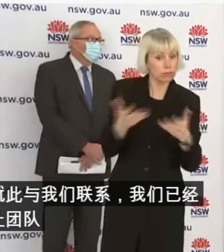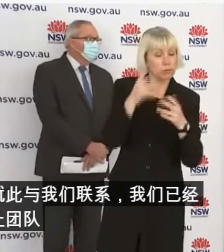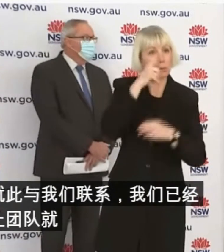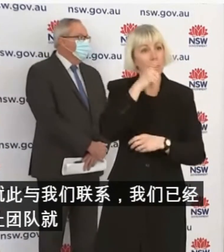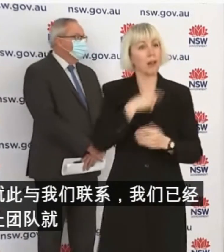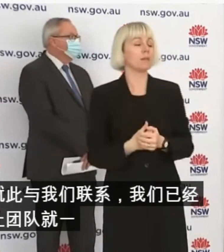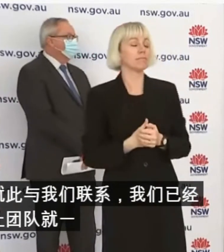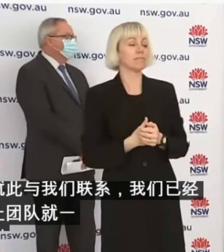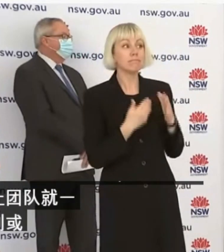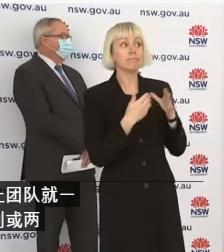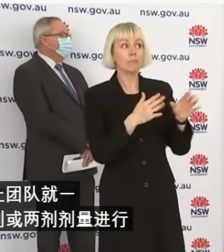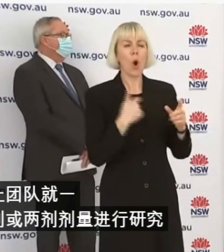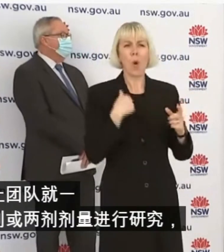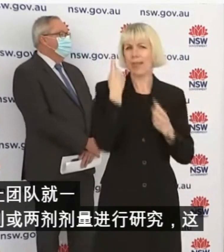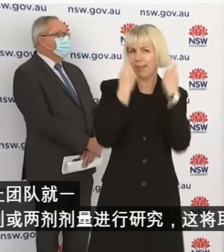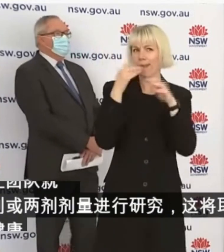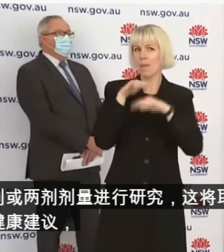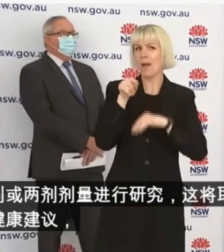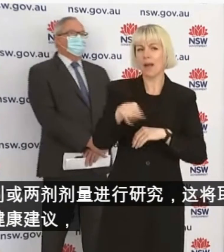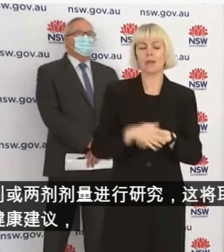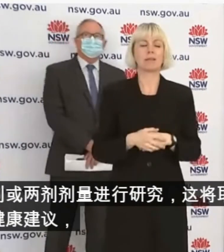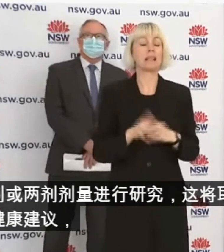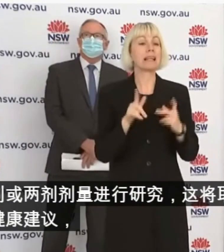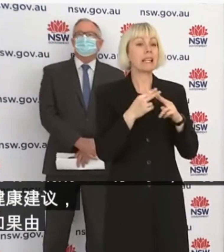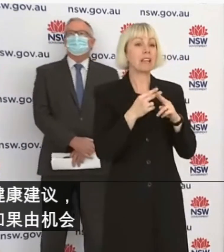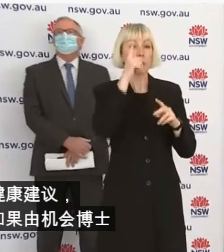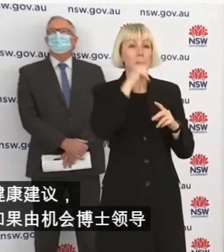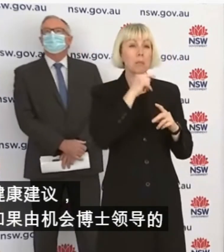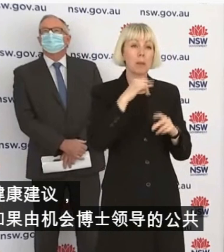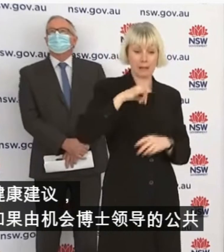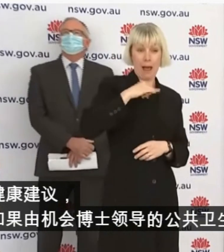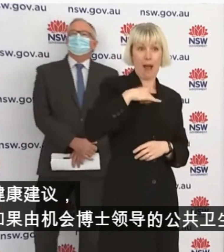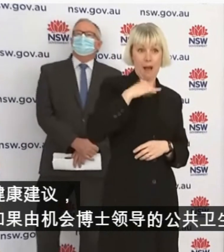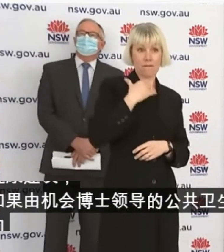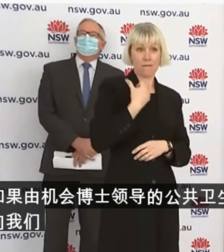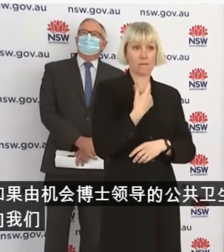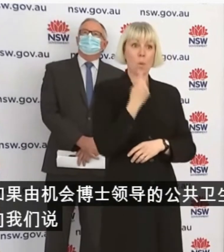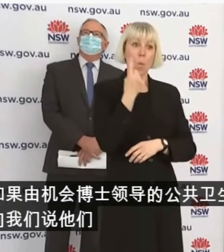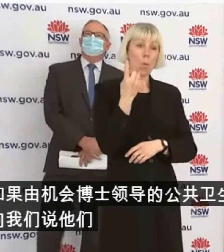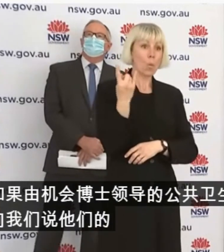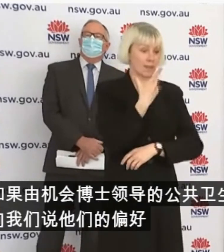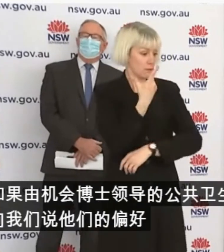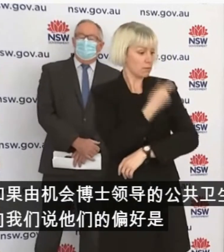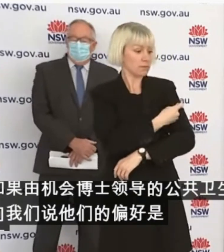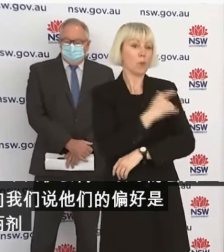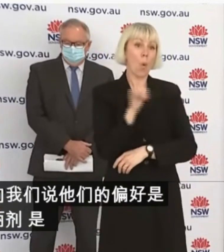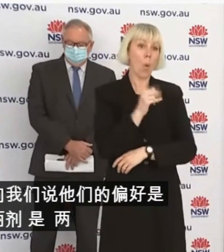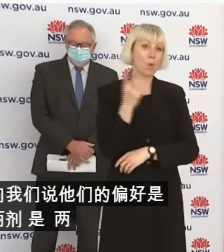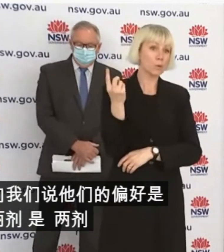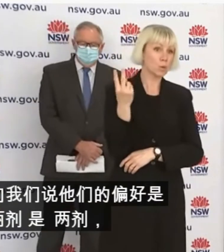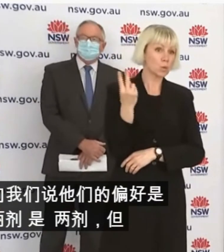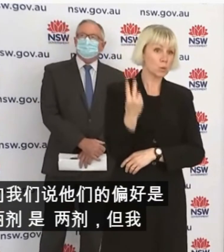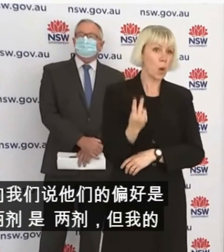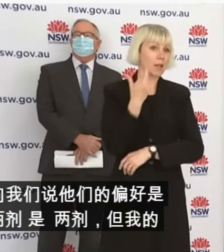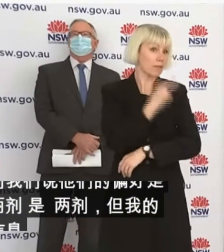working on that. In relation to 1 or 2 doses, that will depend on the health advice. If the public health team led by Dr. Chant says to us their preference is 2 doses, it will